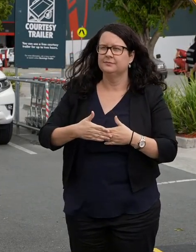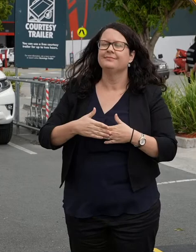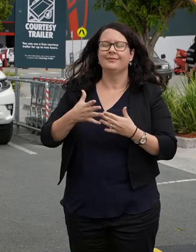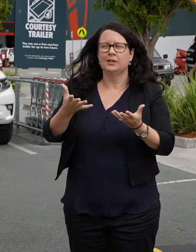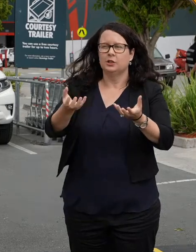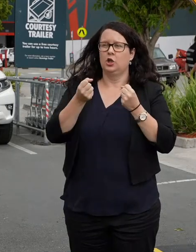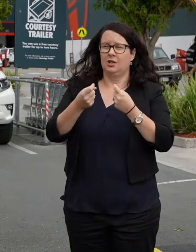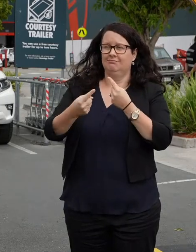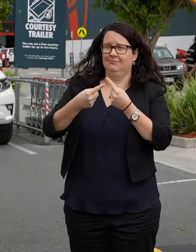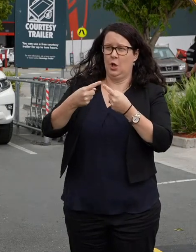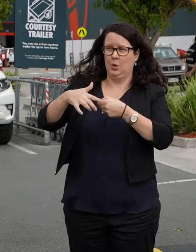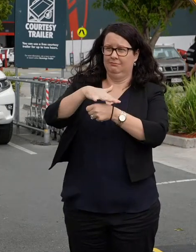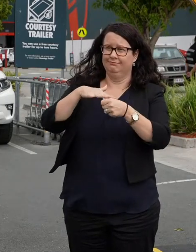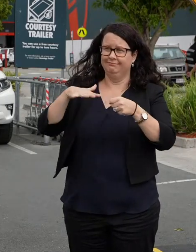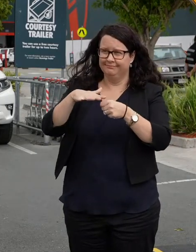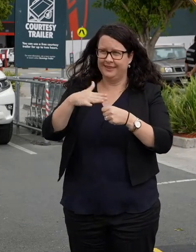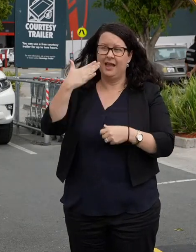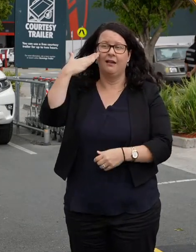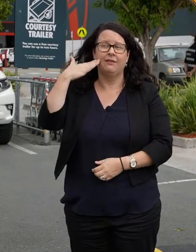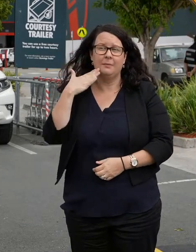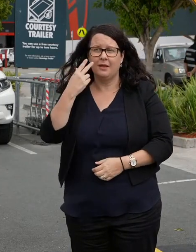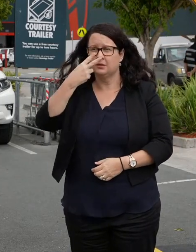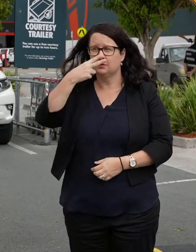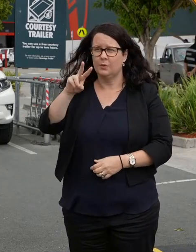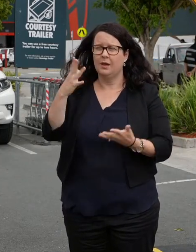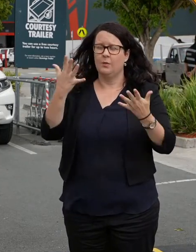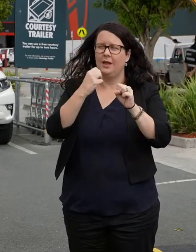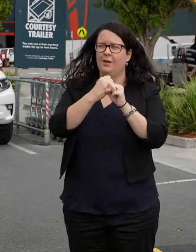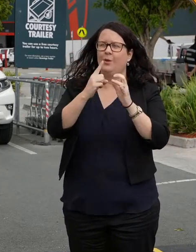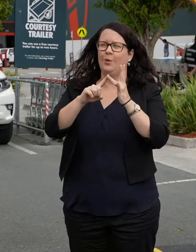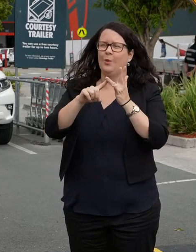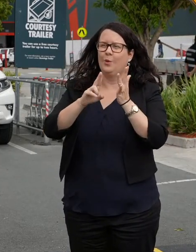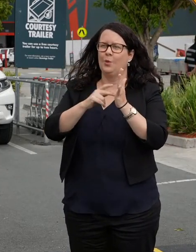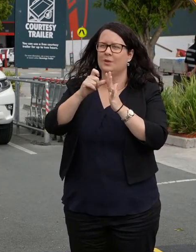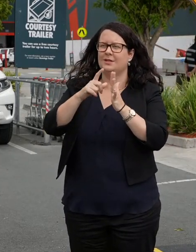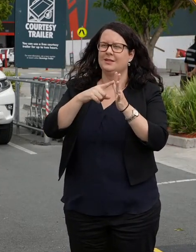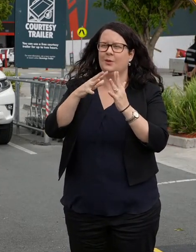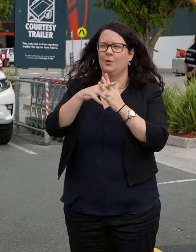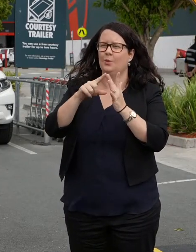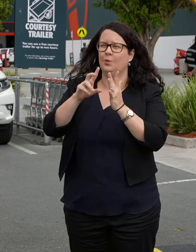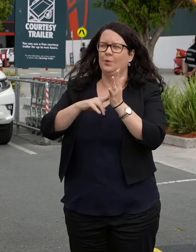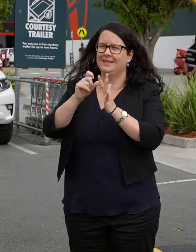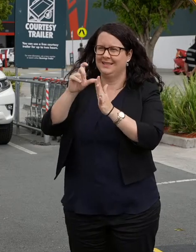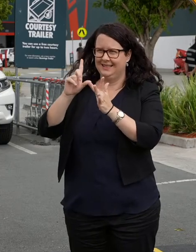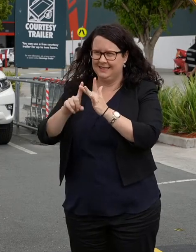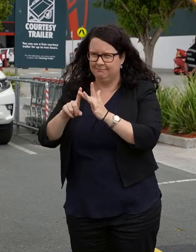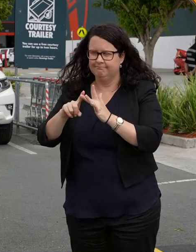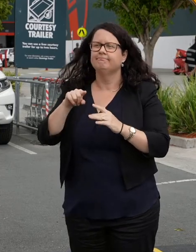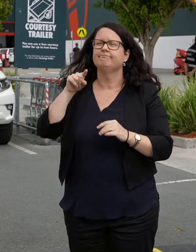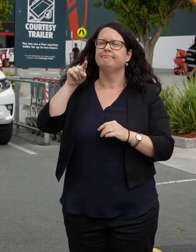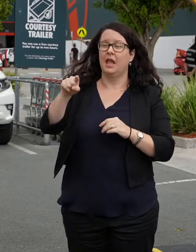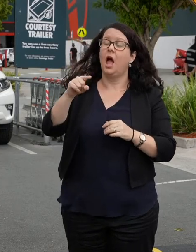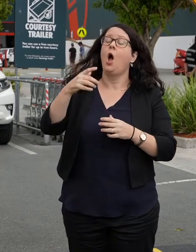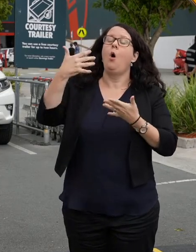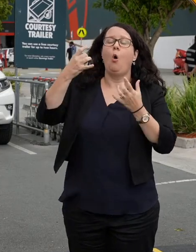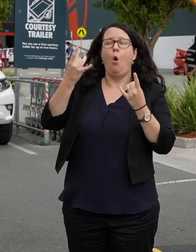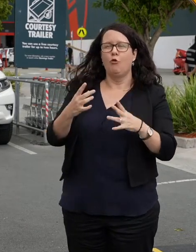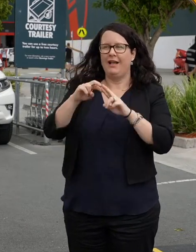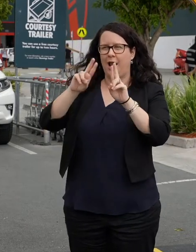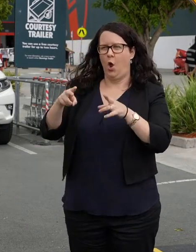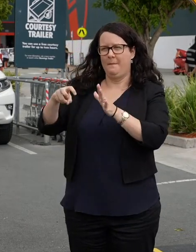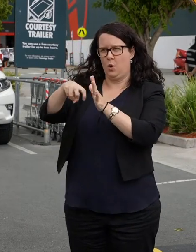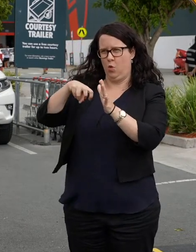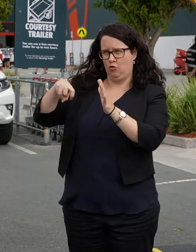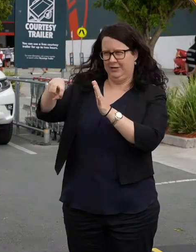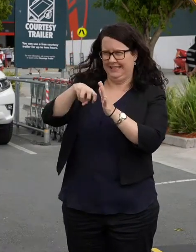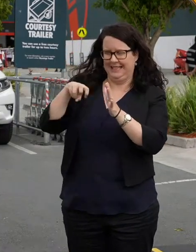locally acquired case, a female in her 20s from Gundawindi. She has been identified as positive while in home quarantine,